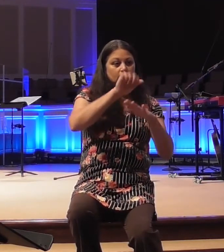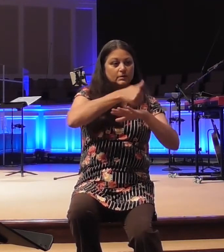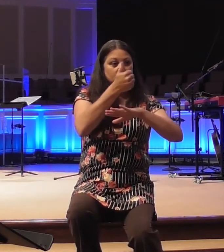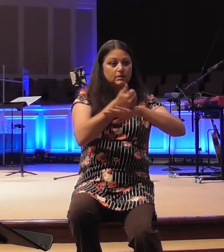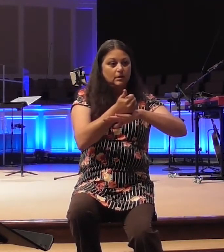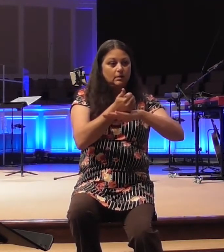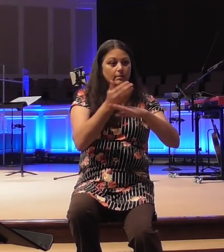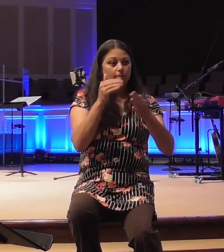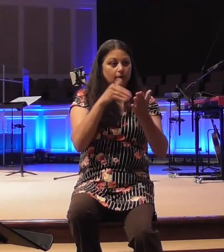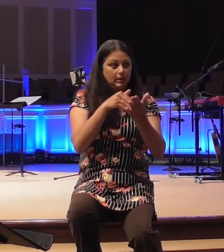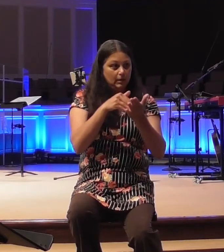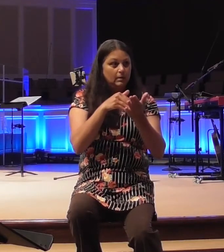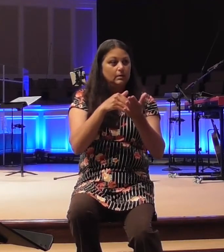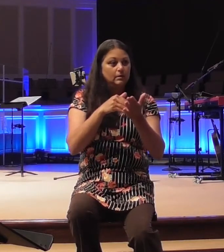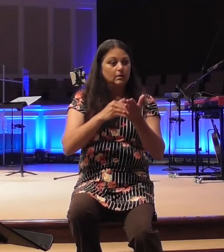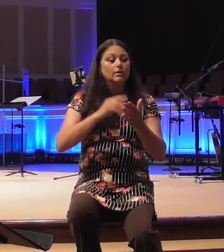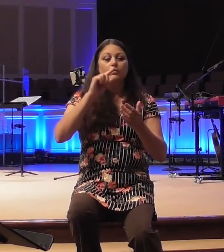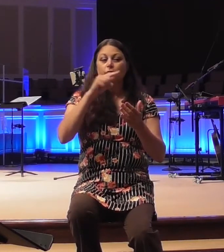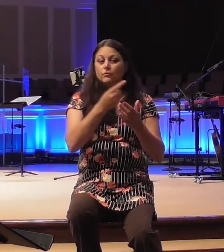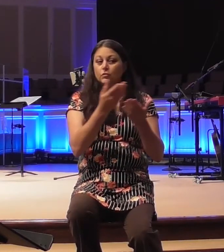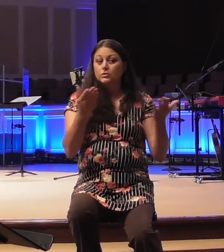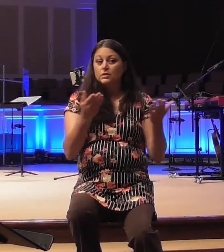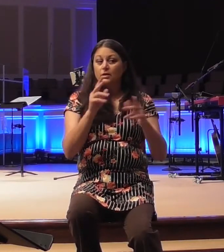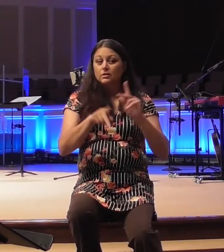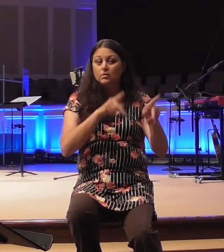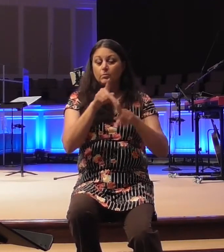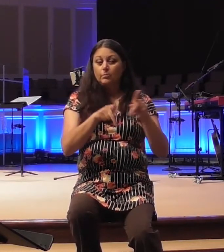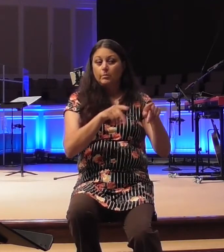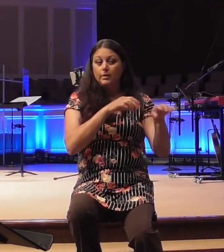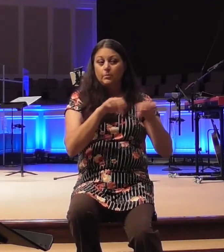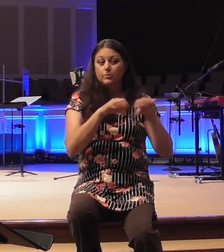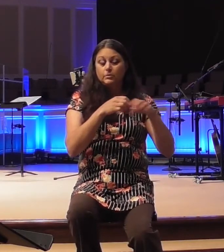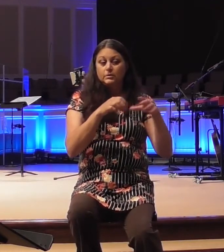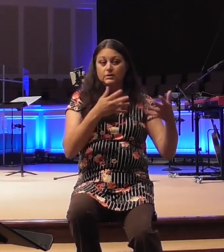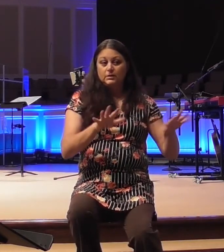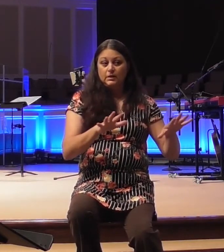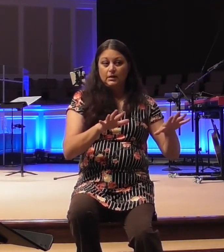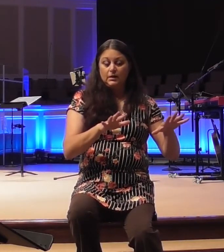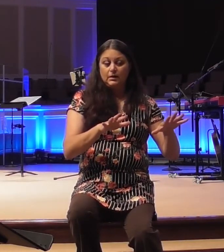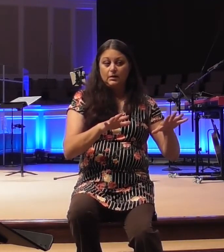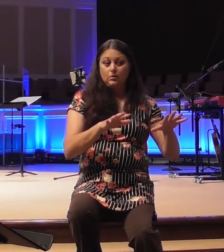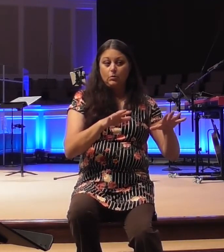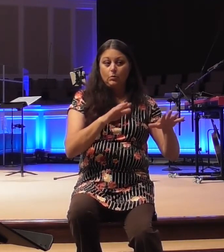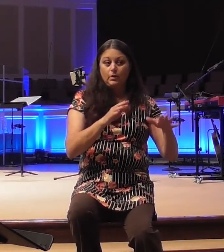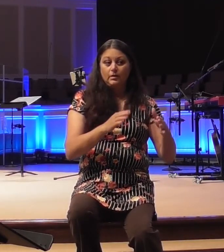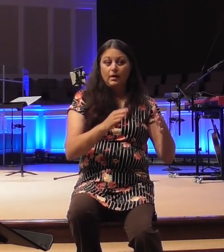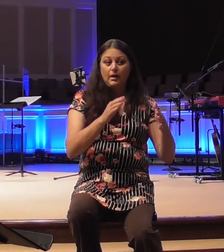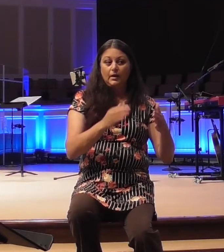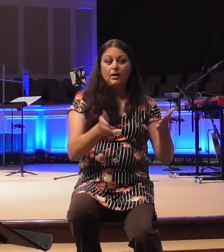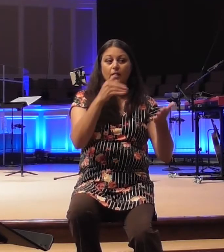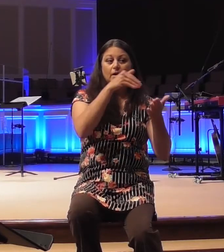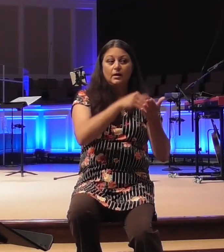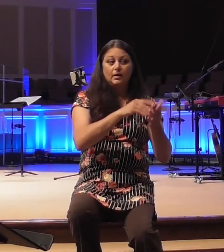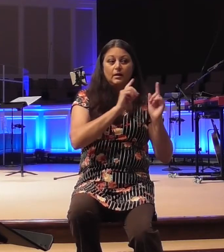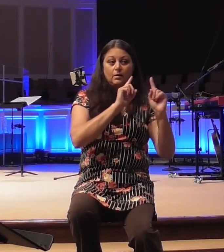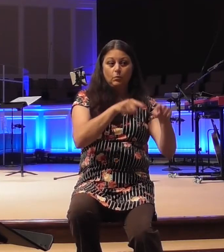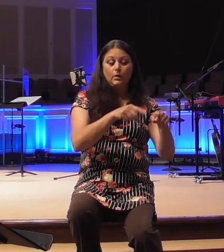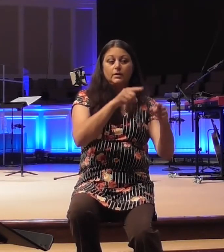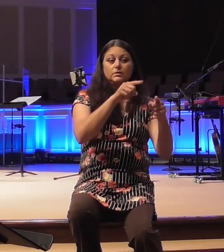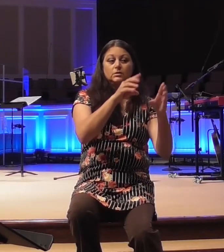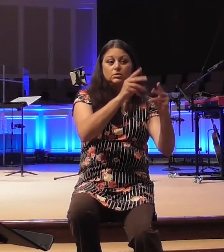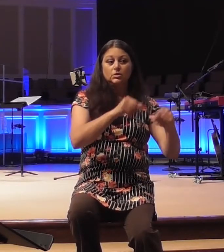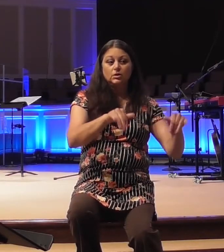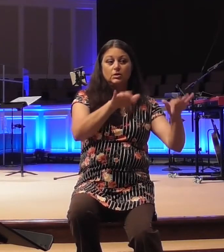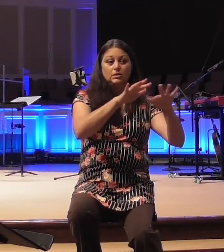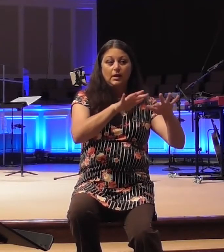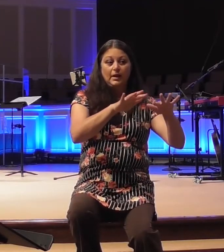thing the people do when they return to the land, they are vulnerable. The walls to the city of Jerusalem are down.